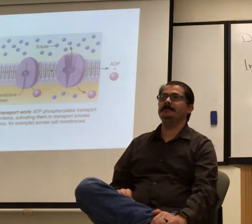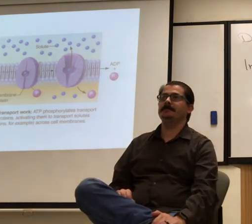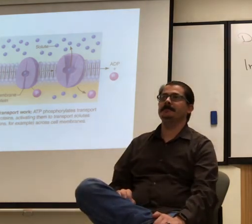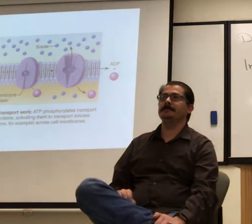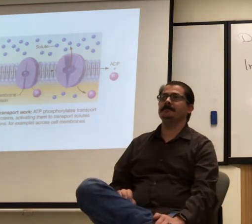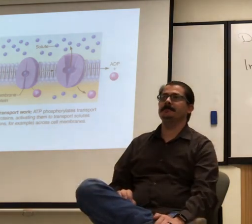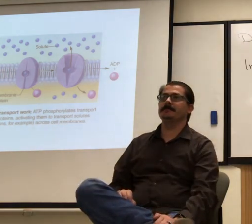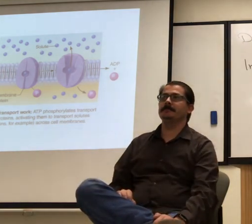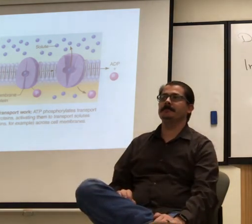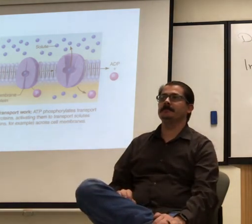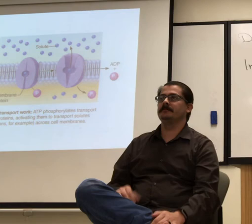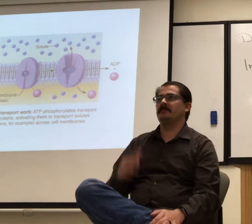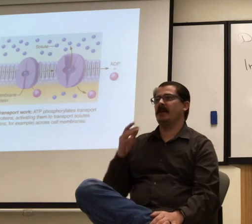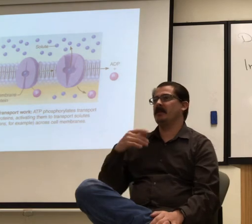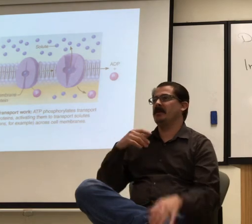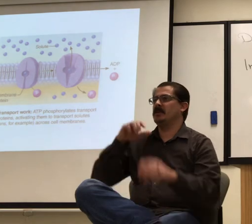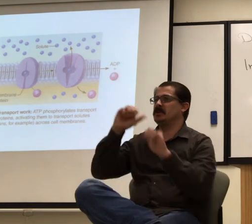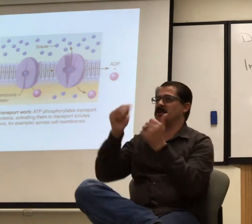maybe a shape like that.